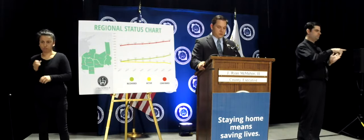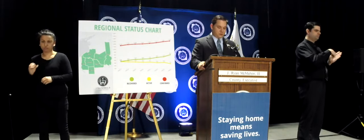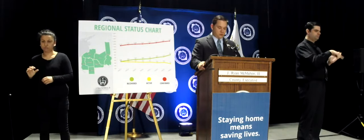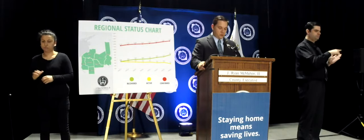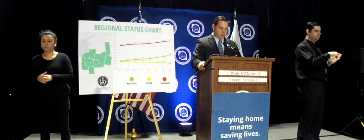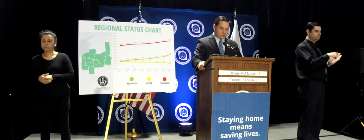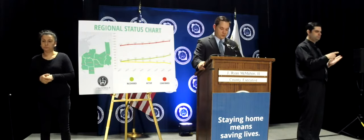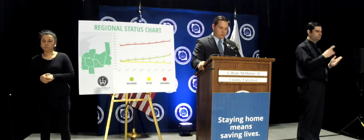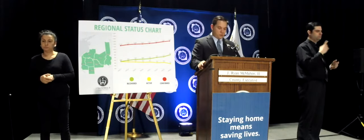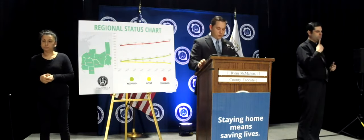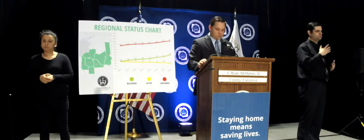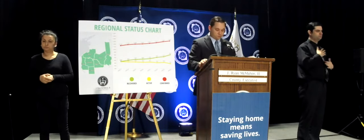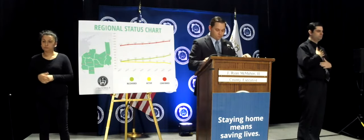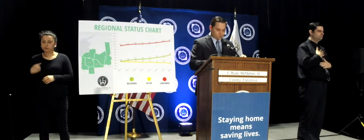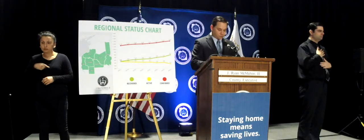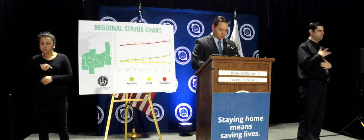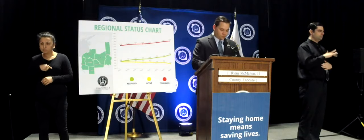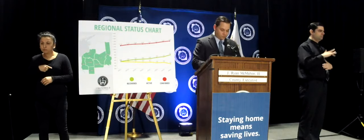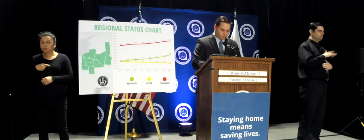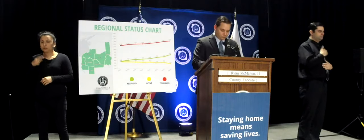we continue to grieve as a community.